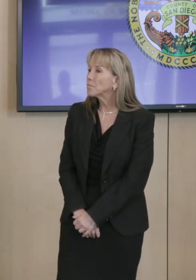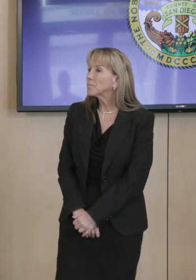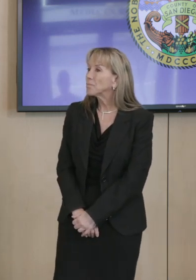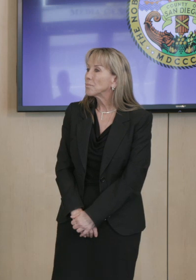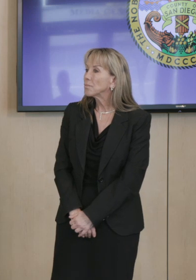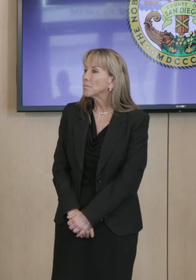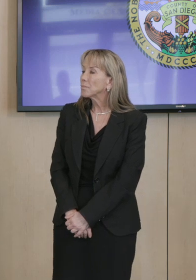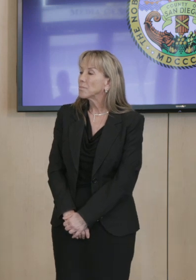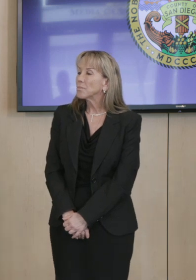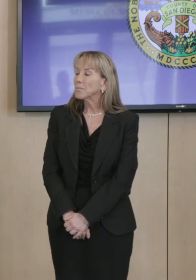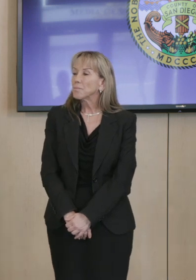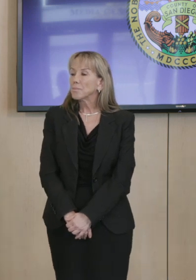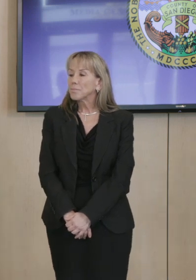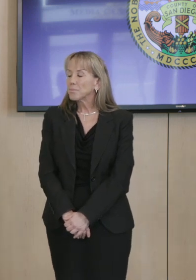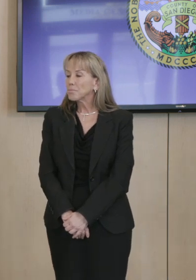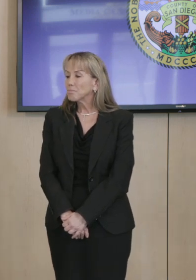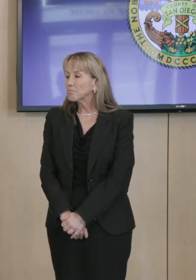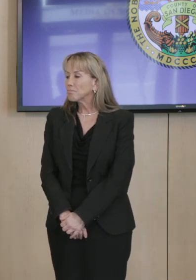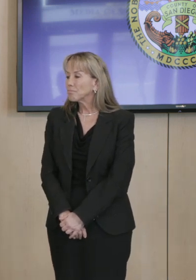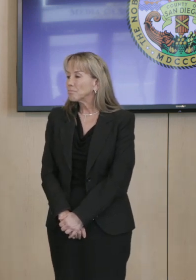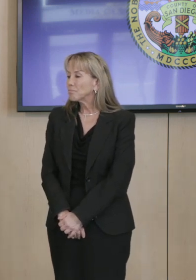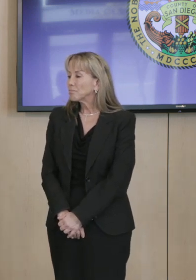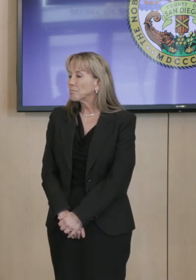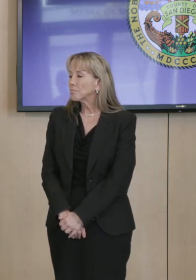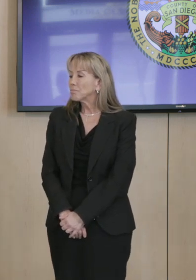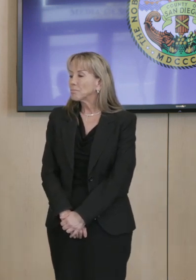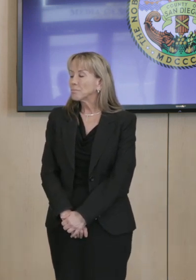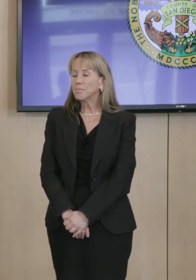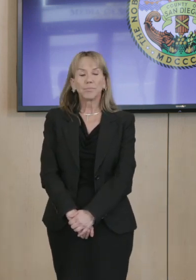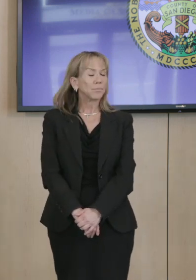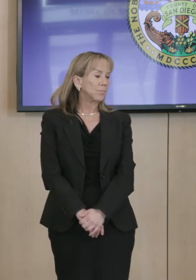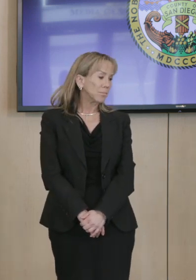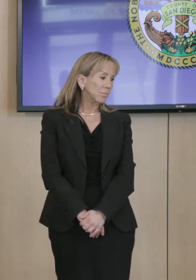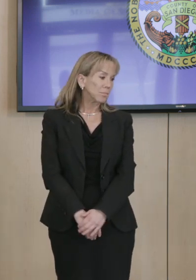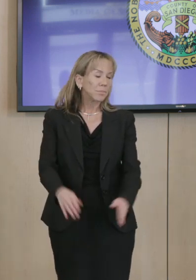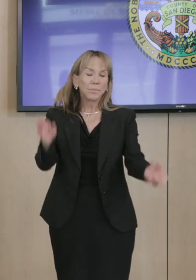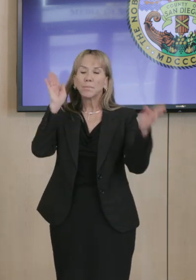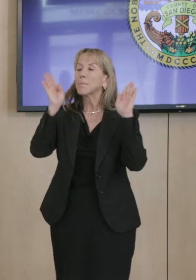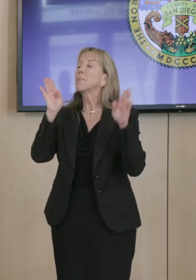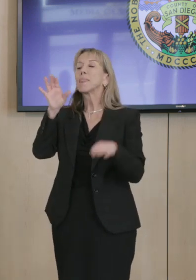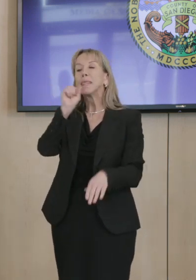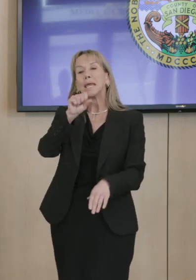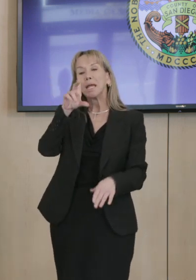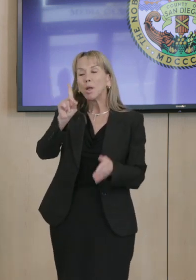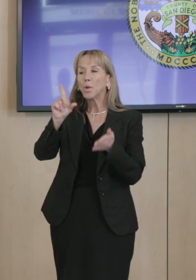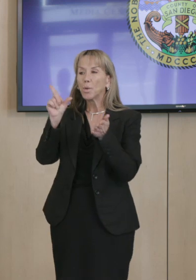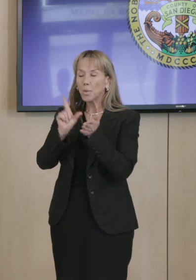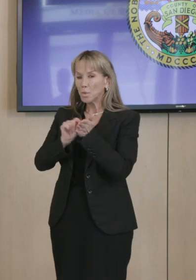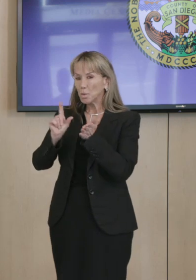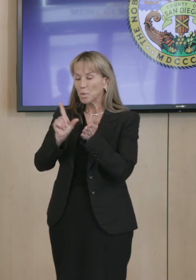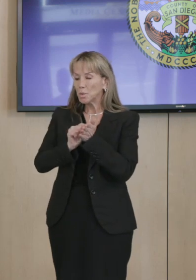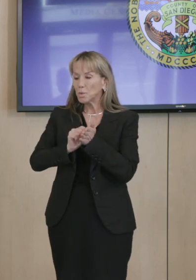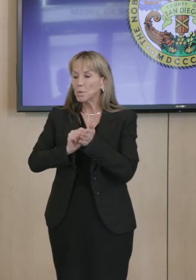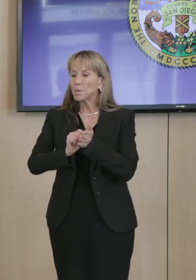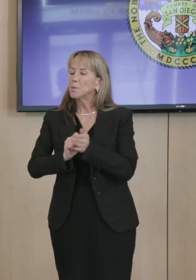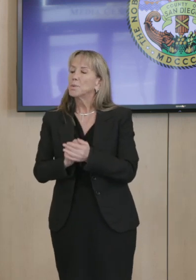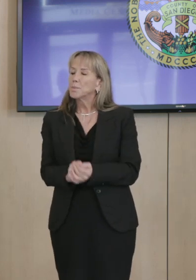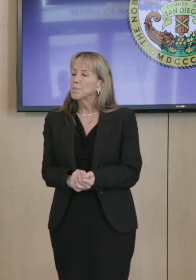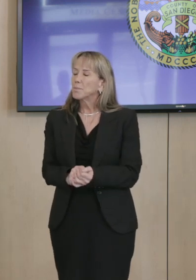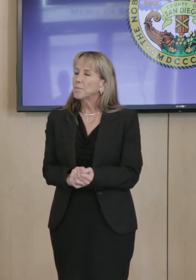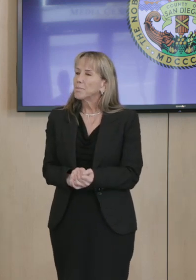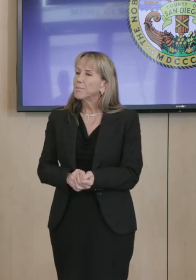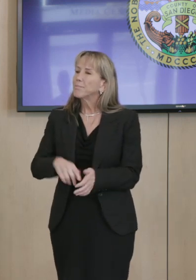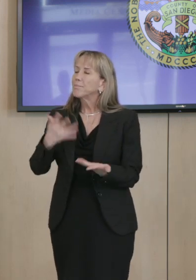Union Tribune, please state your name and question. Hi, David Ward from San Diego Union Tribune. Question again about